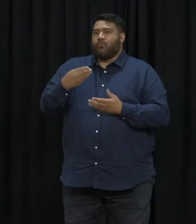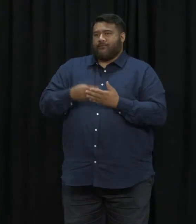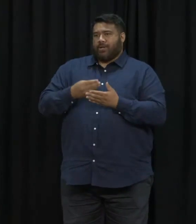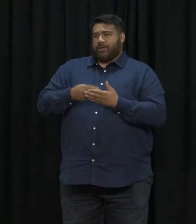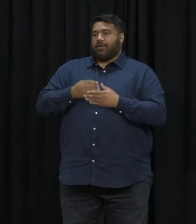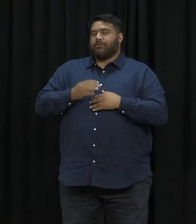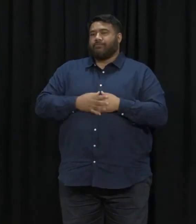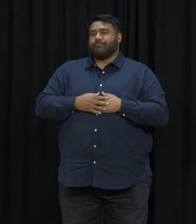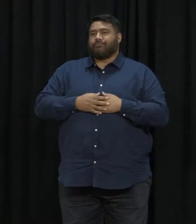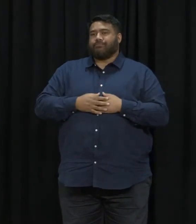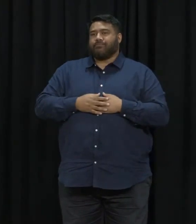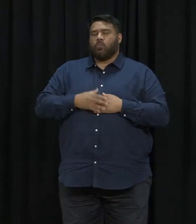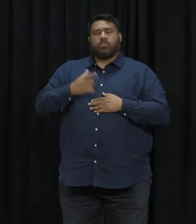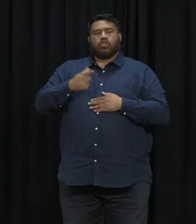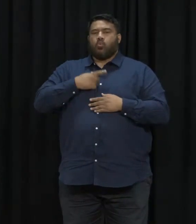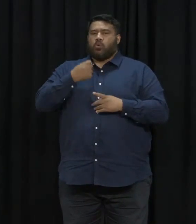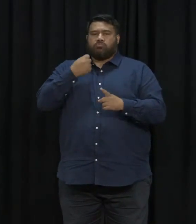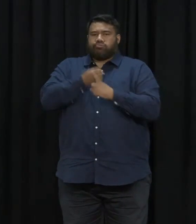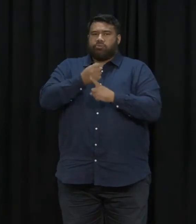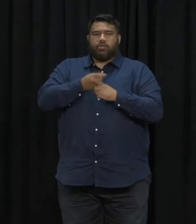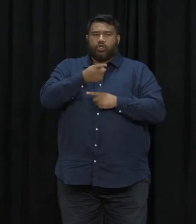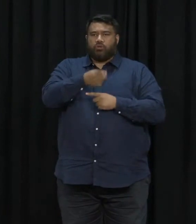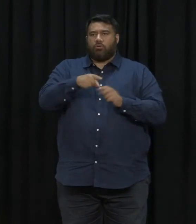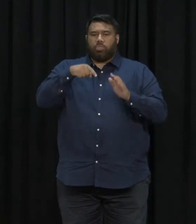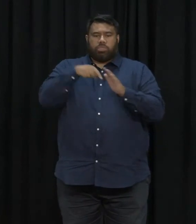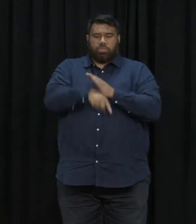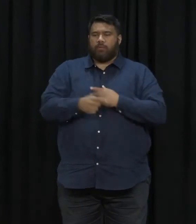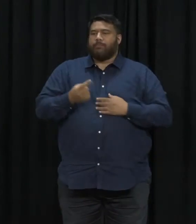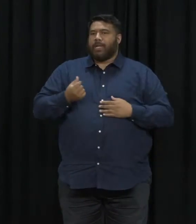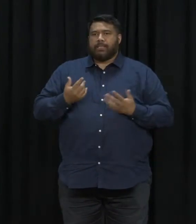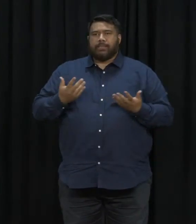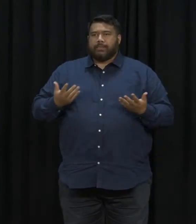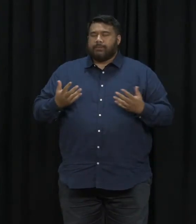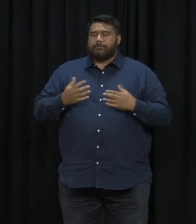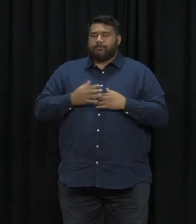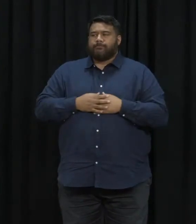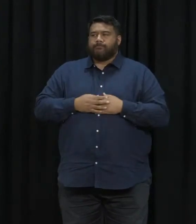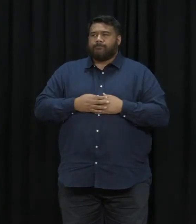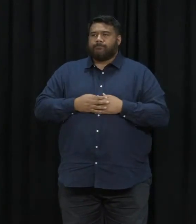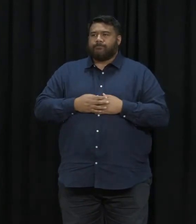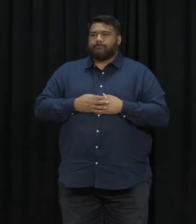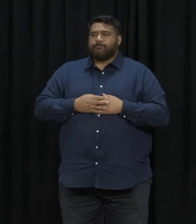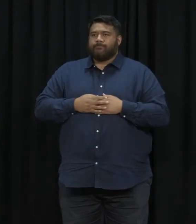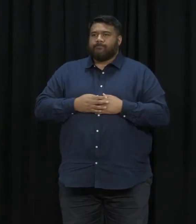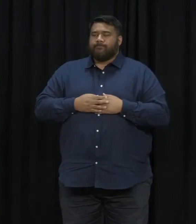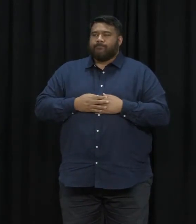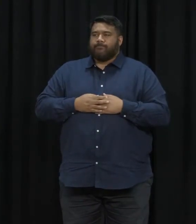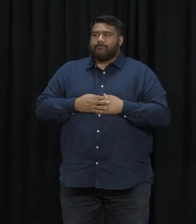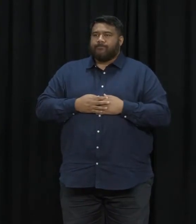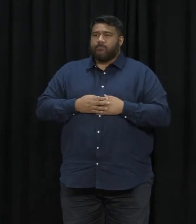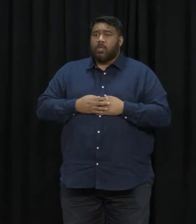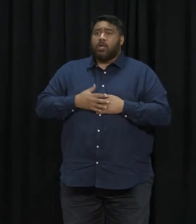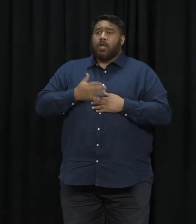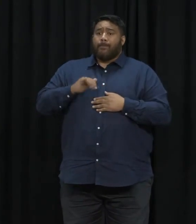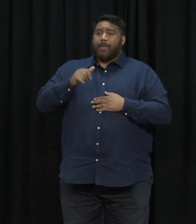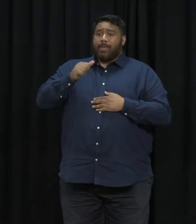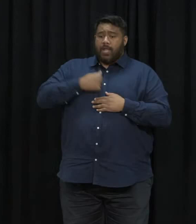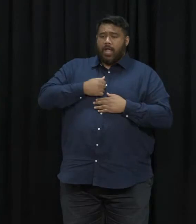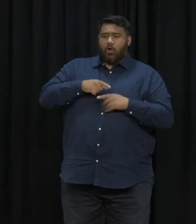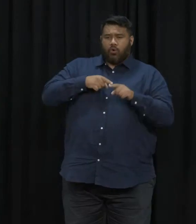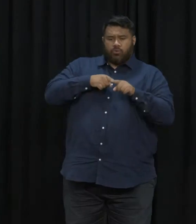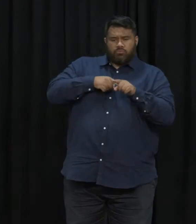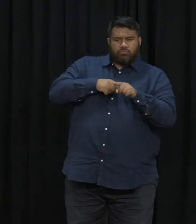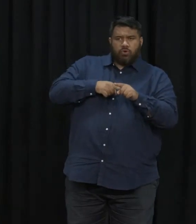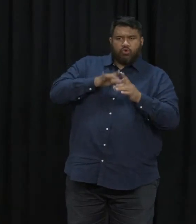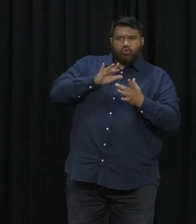to self-isolate. I've also been advised that when someone is identified as being at risk as part of the contact tracing system and is told